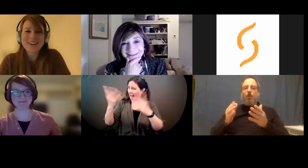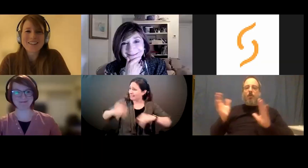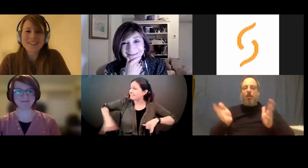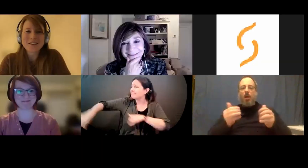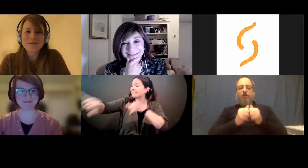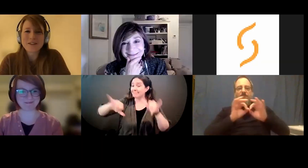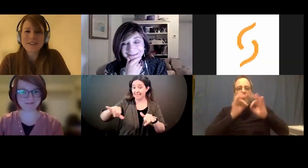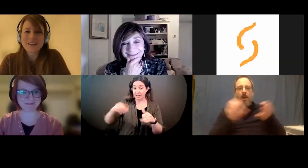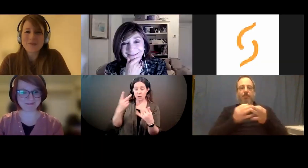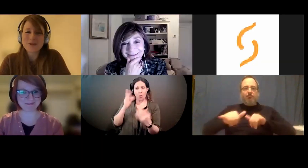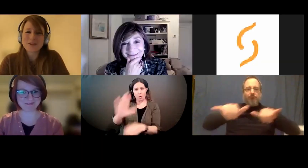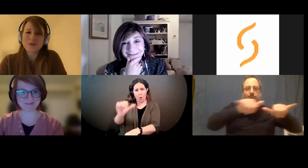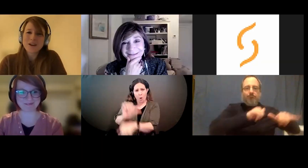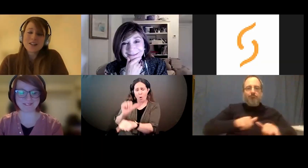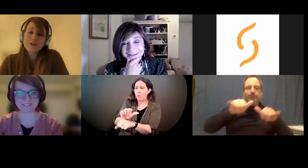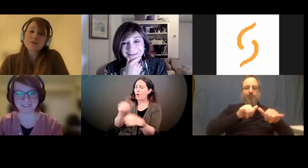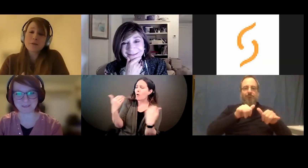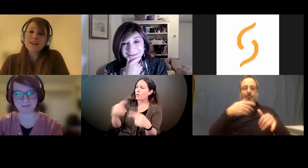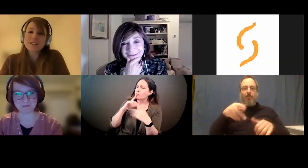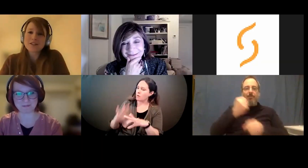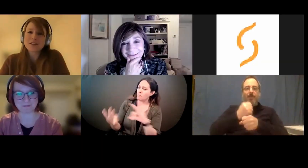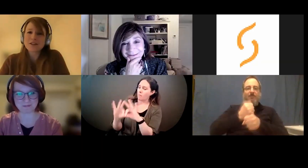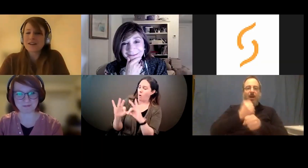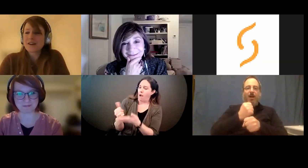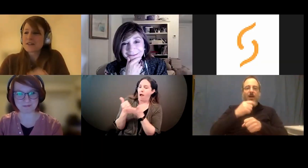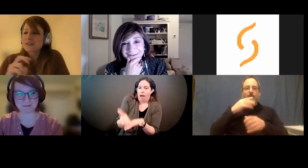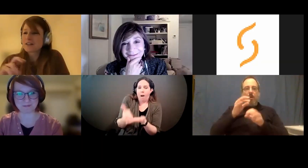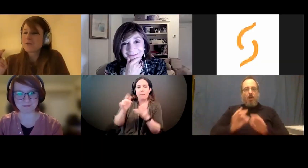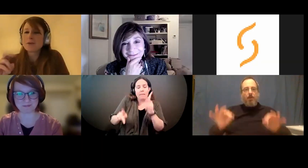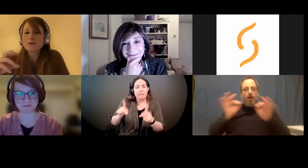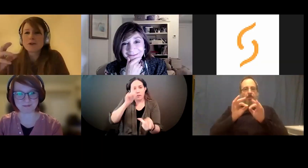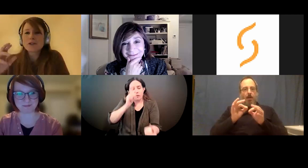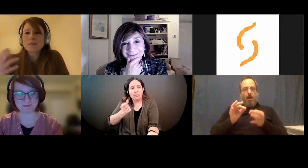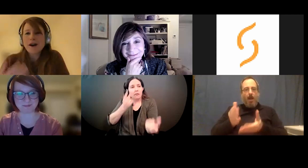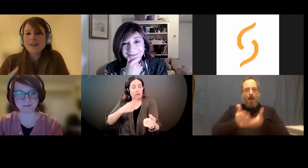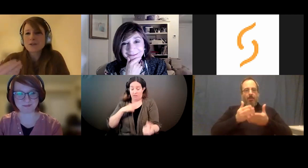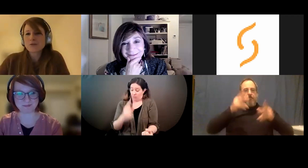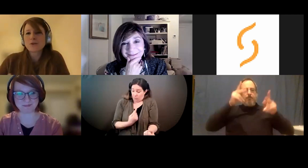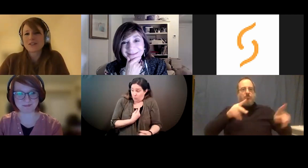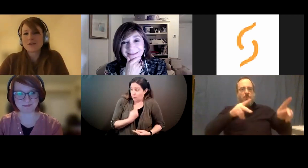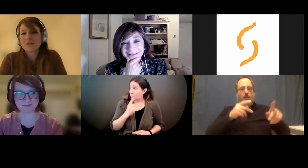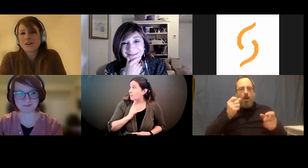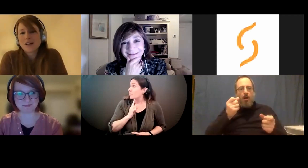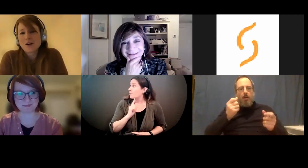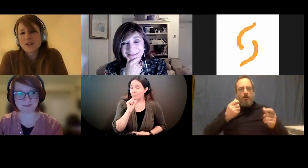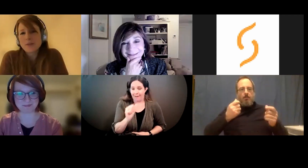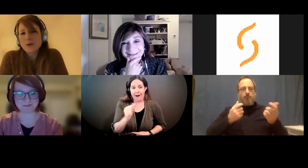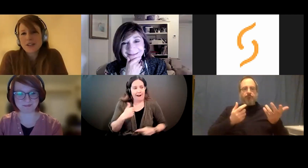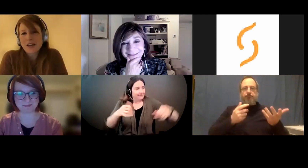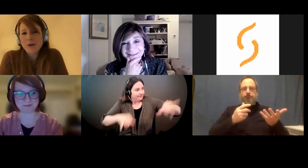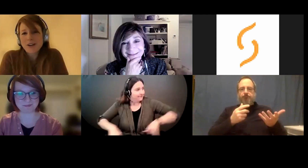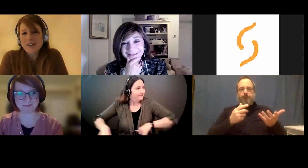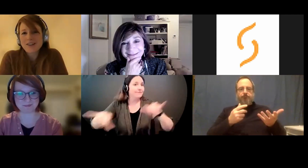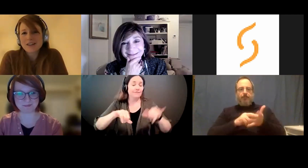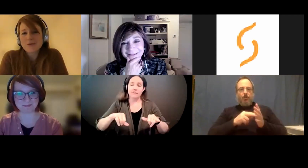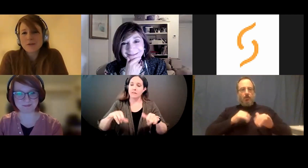a bit like this at Family Deception. So it's very nice that this little universal part also was on your book and